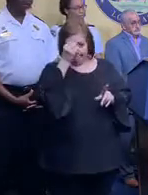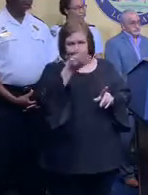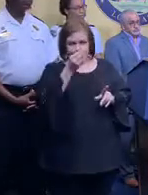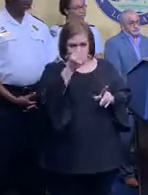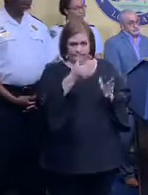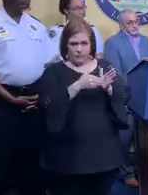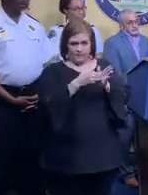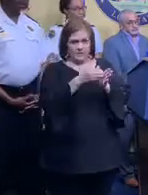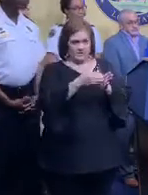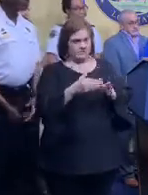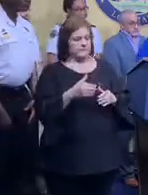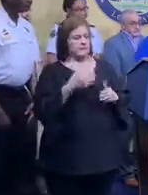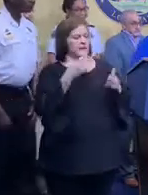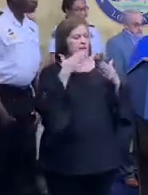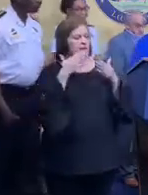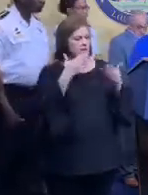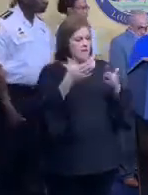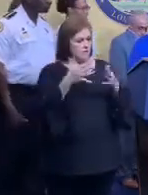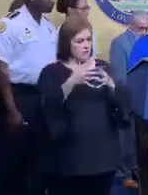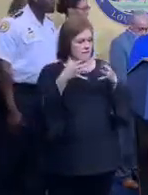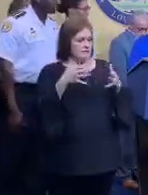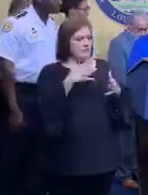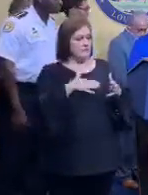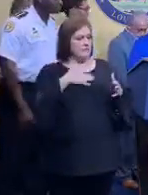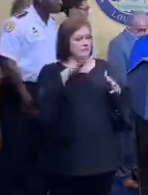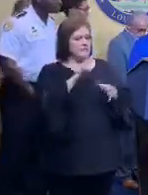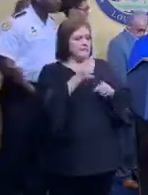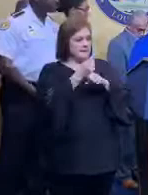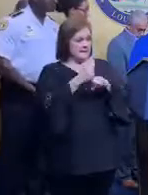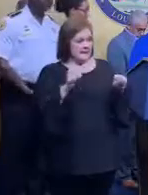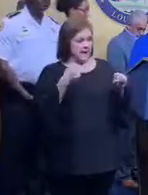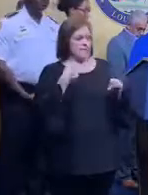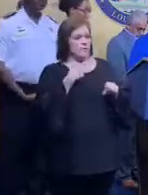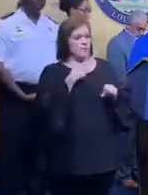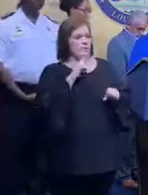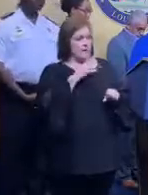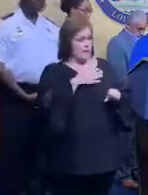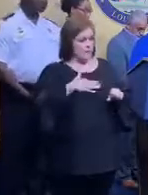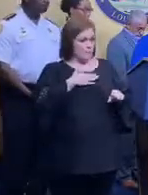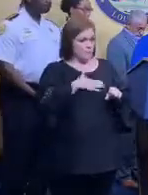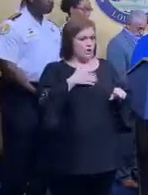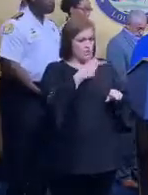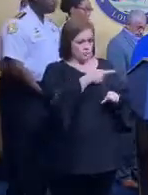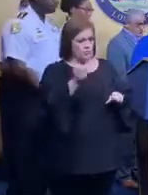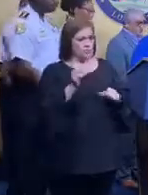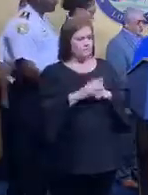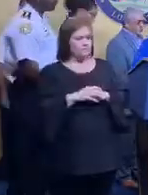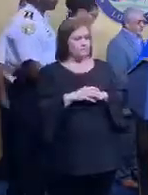Okay, thank you all so much. Stay safe, and we really do appreciate you.